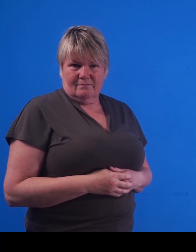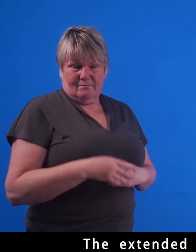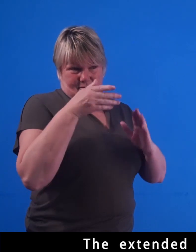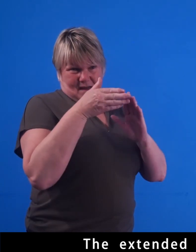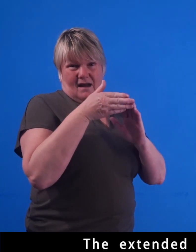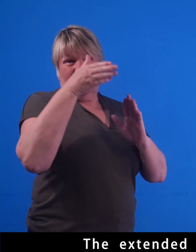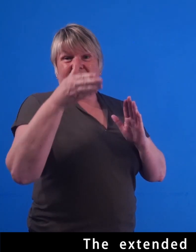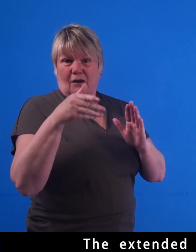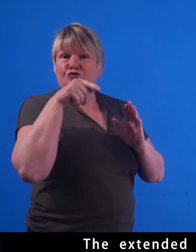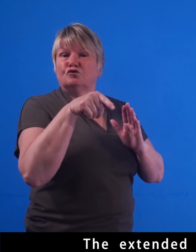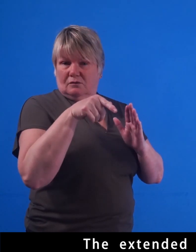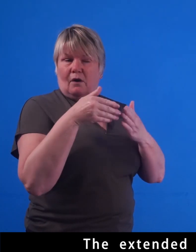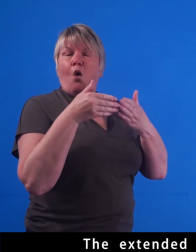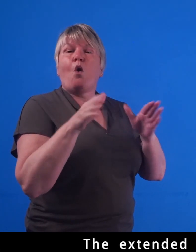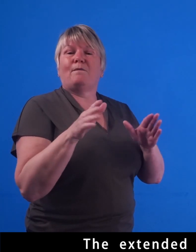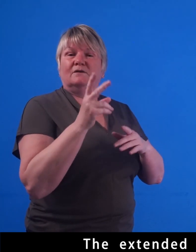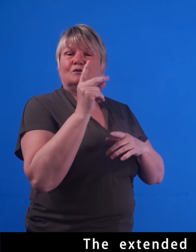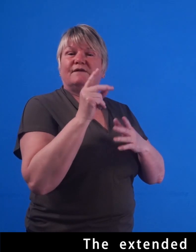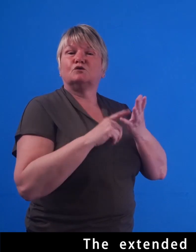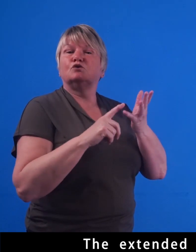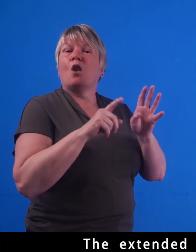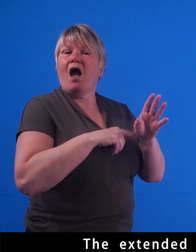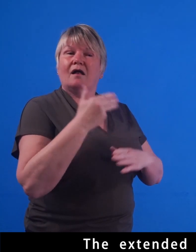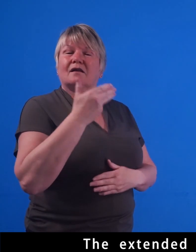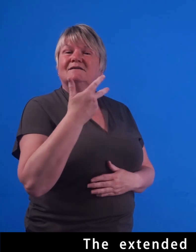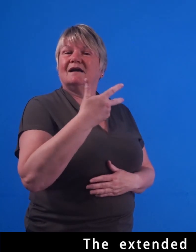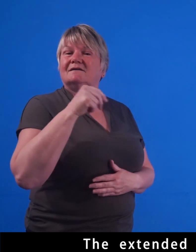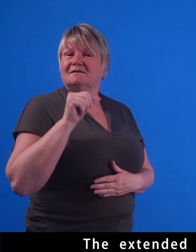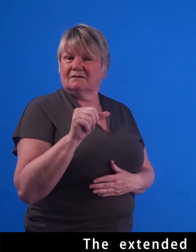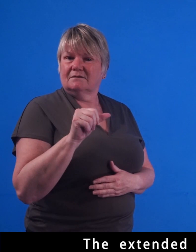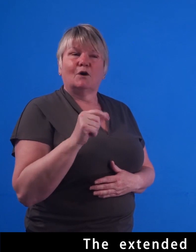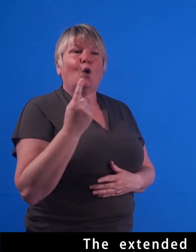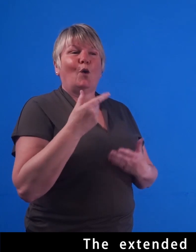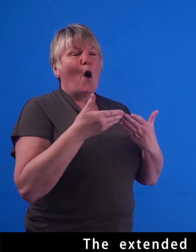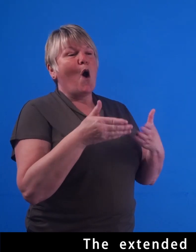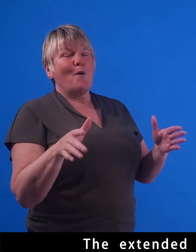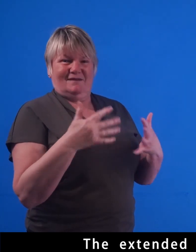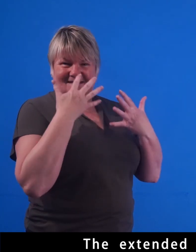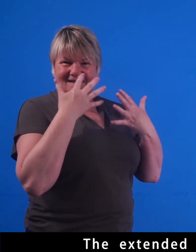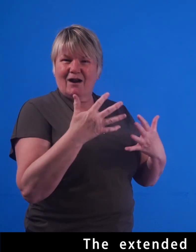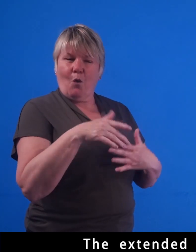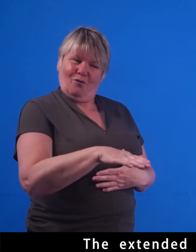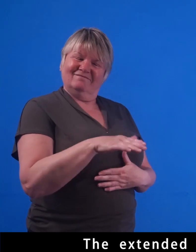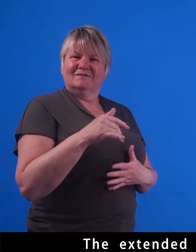The extended museum was opened on the 21st of July 1986 by